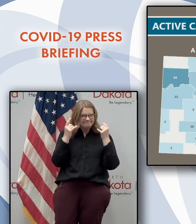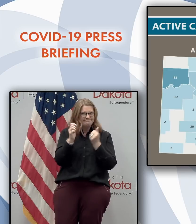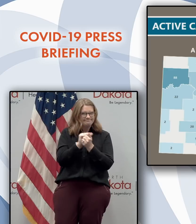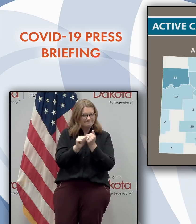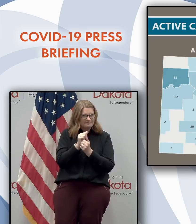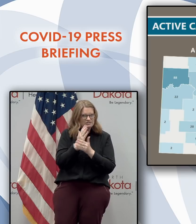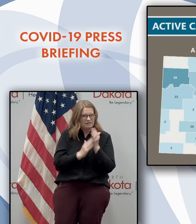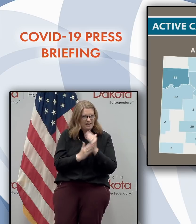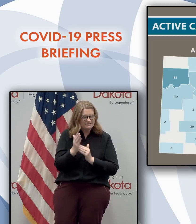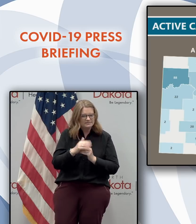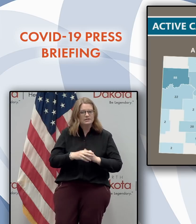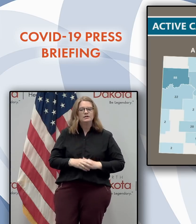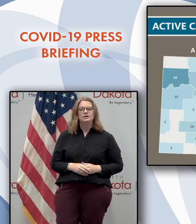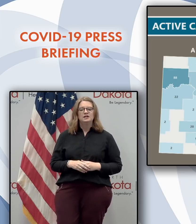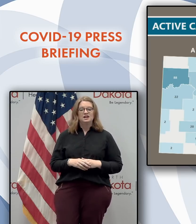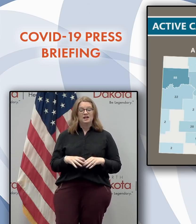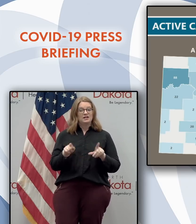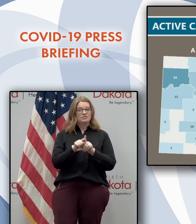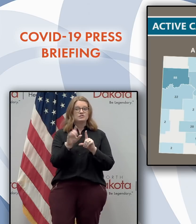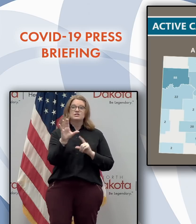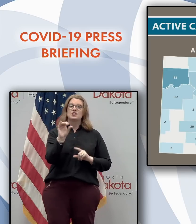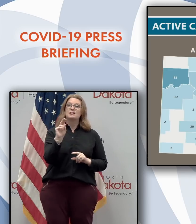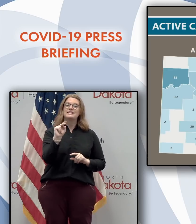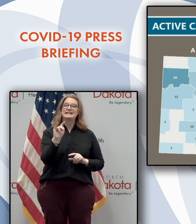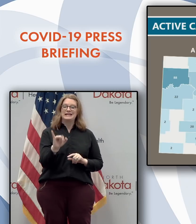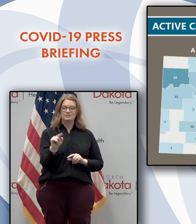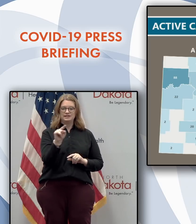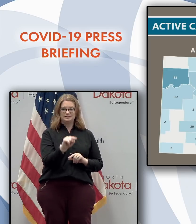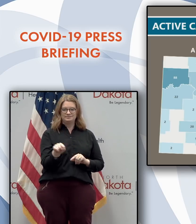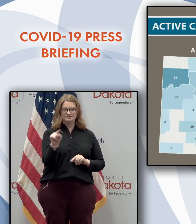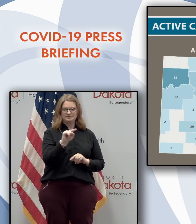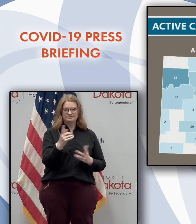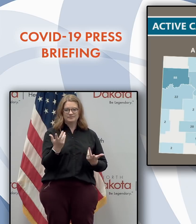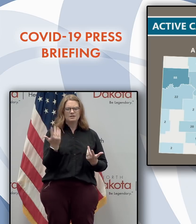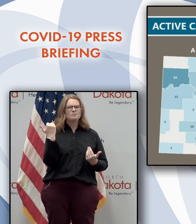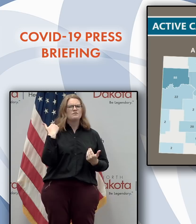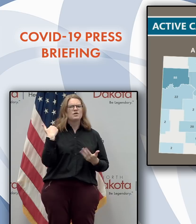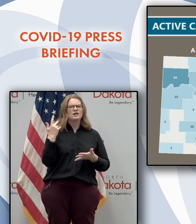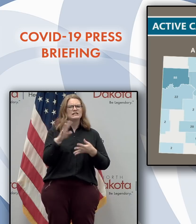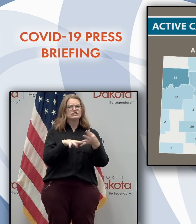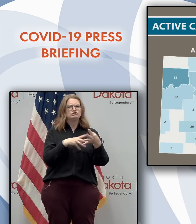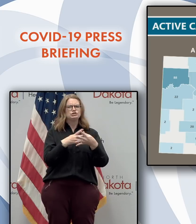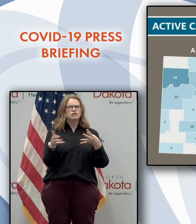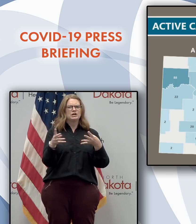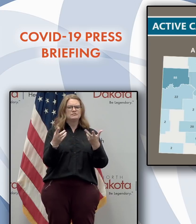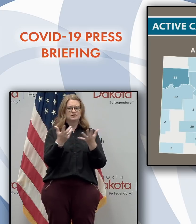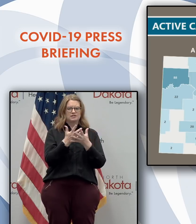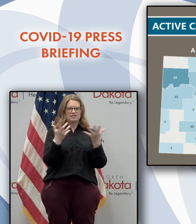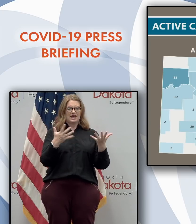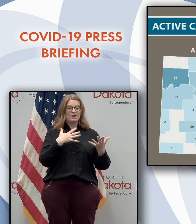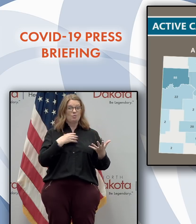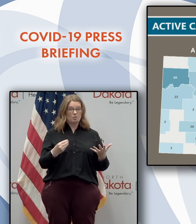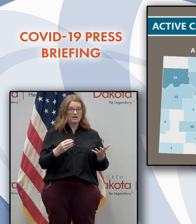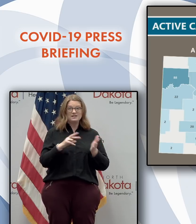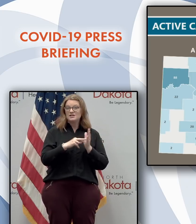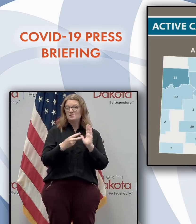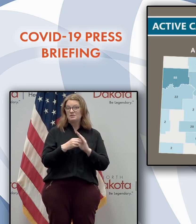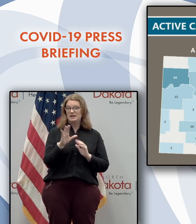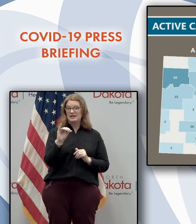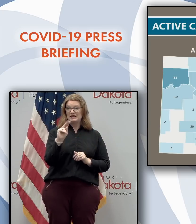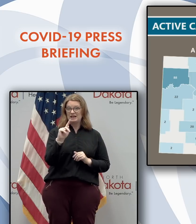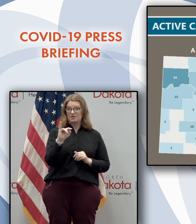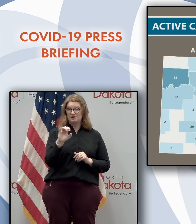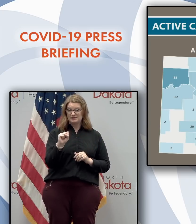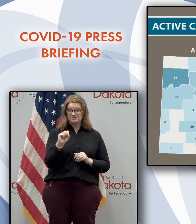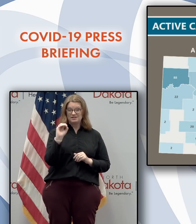by county. People have asked about this because we used to have this chart where there was a lot of white, which is counties with 0, but now